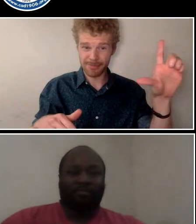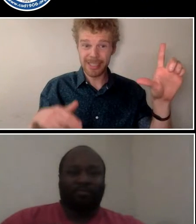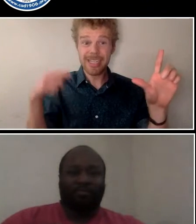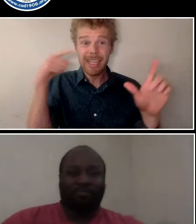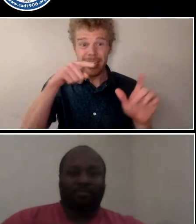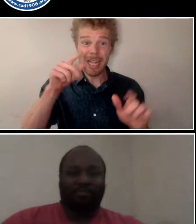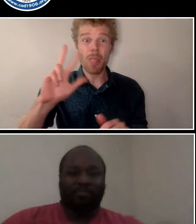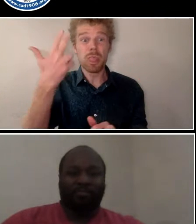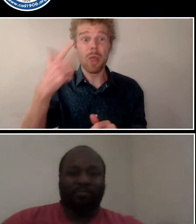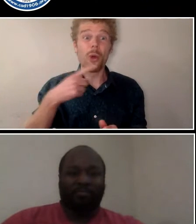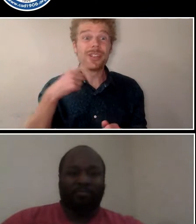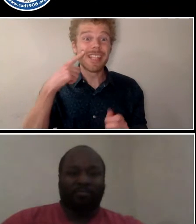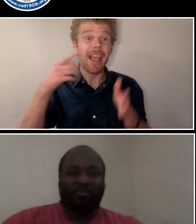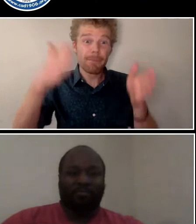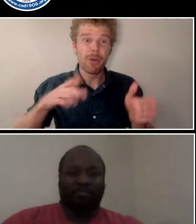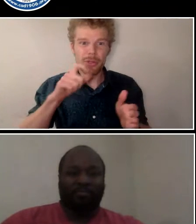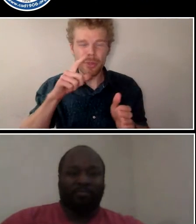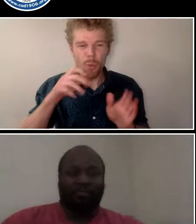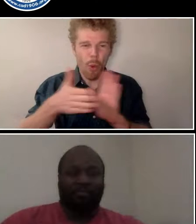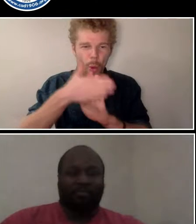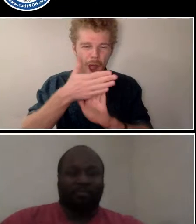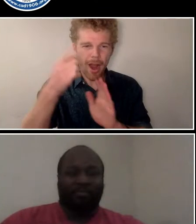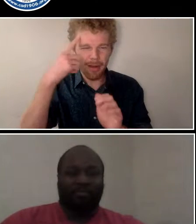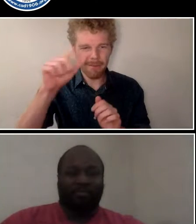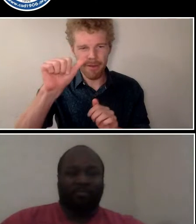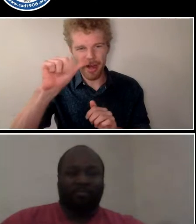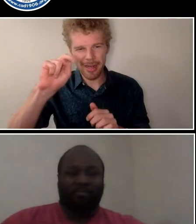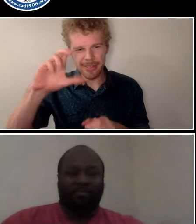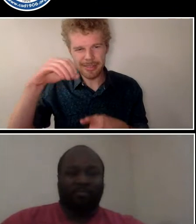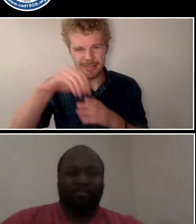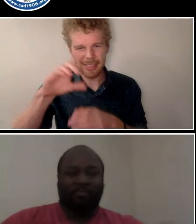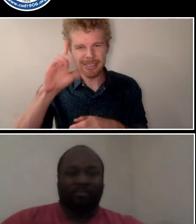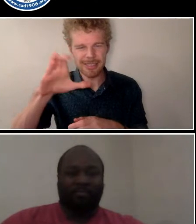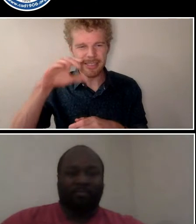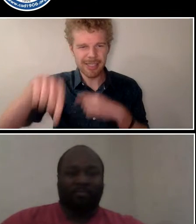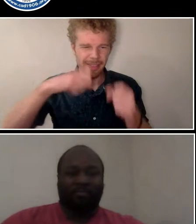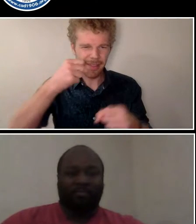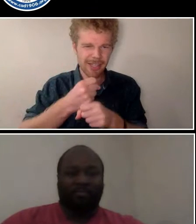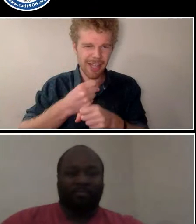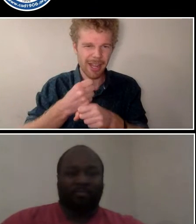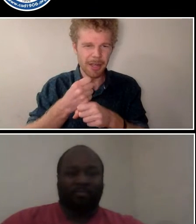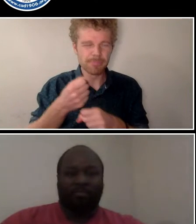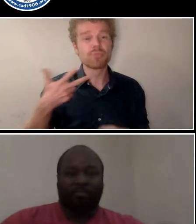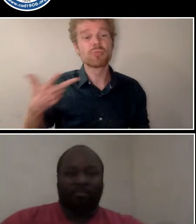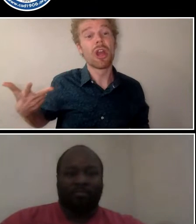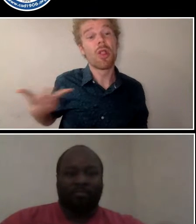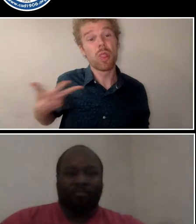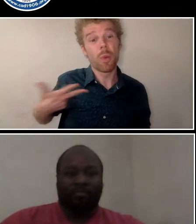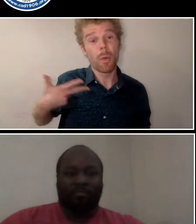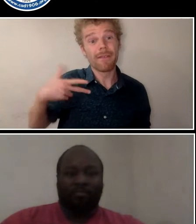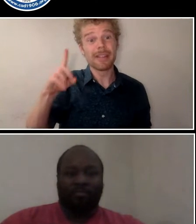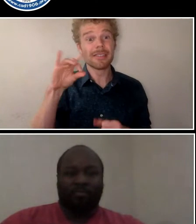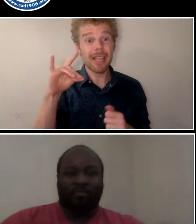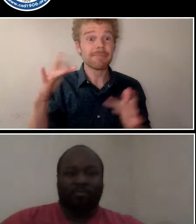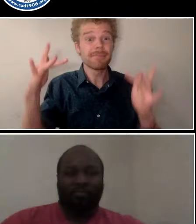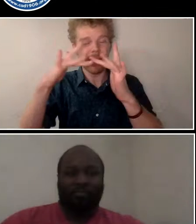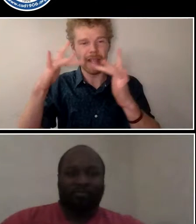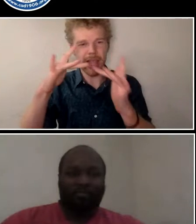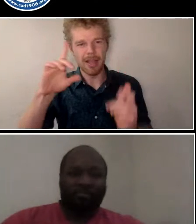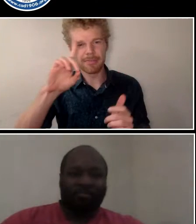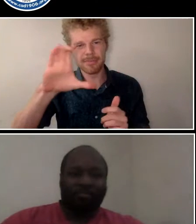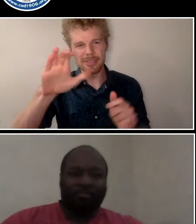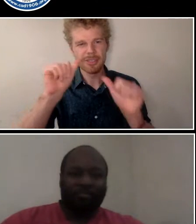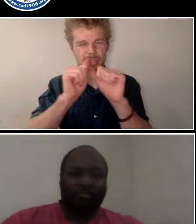The other person you see here in the top left is Matthew Sampson, who's actually another deaf person who ran for the ANC